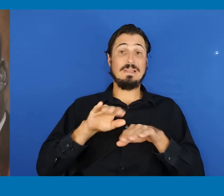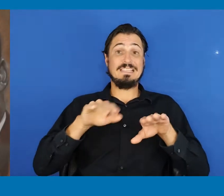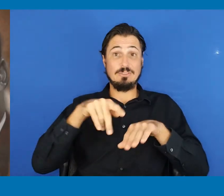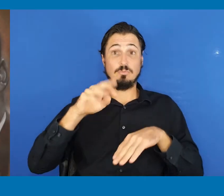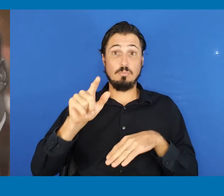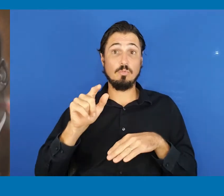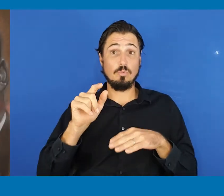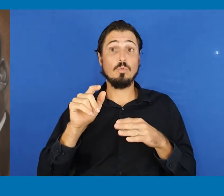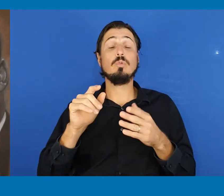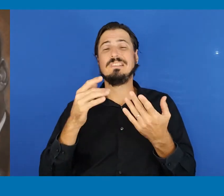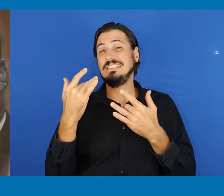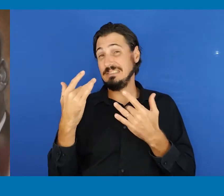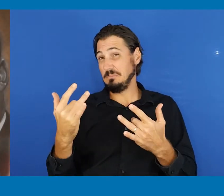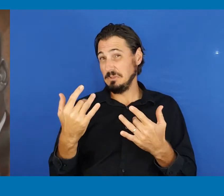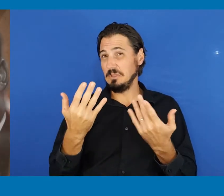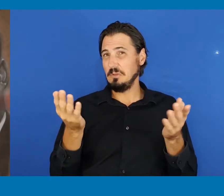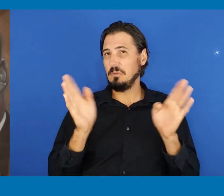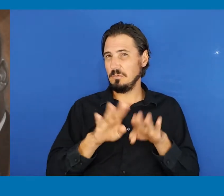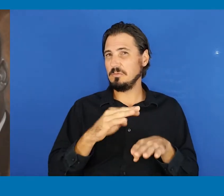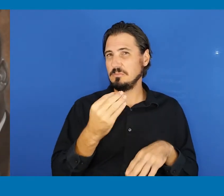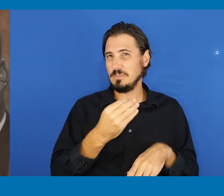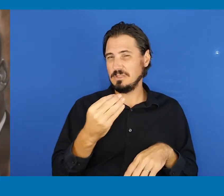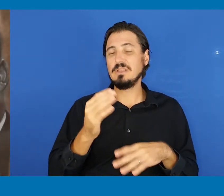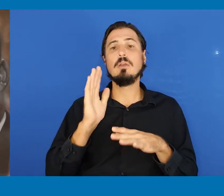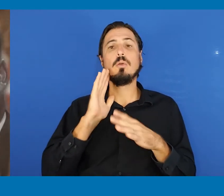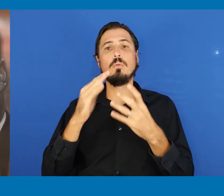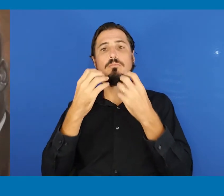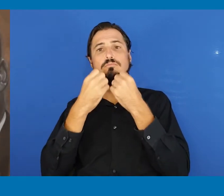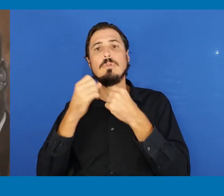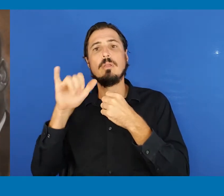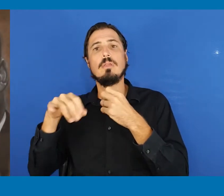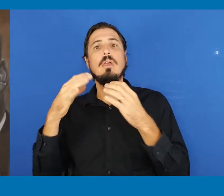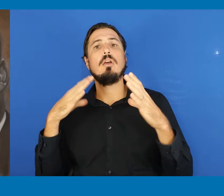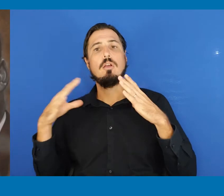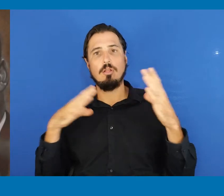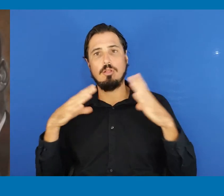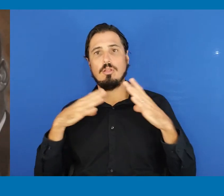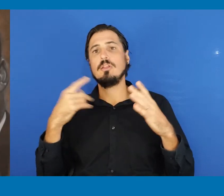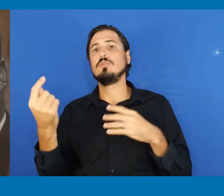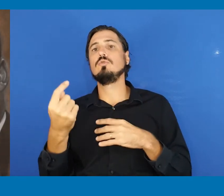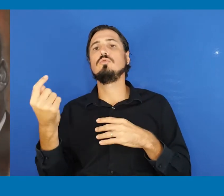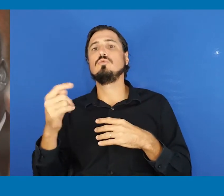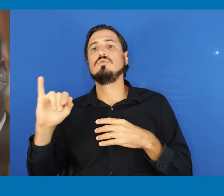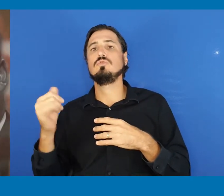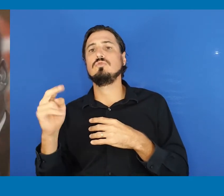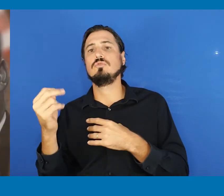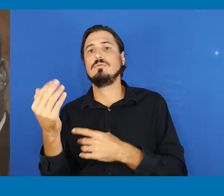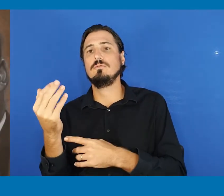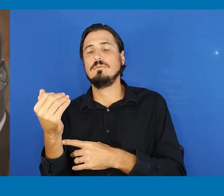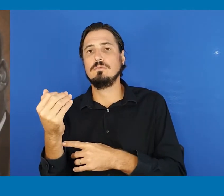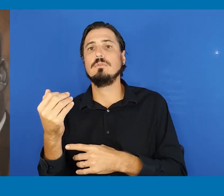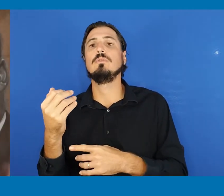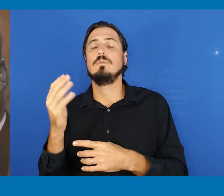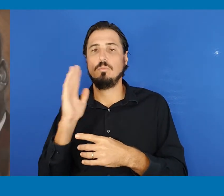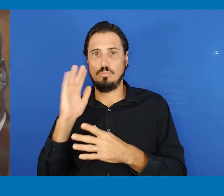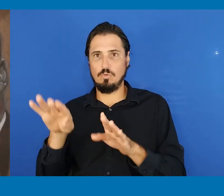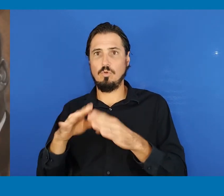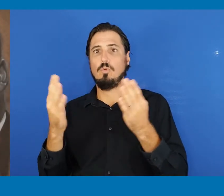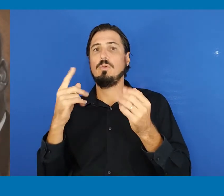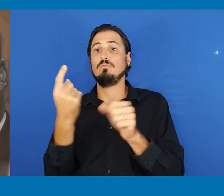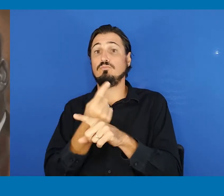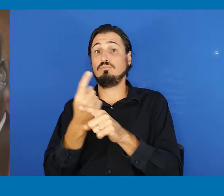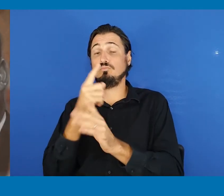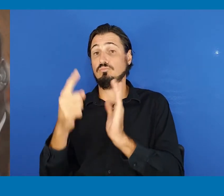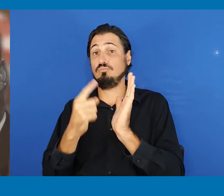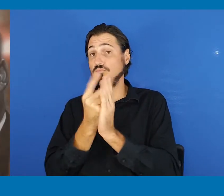The Kapa'a and Waimea swimming pools, which are generally closed on Mondays, will observe the holiday on Tuesday, January